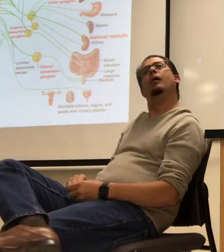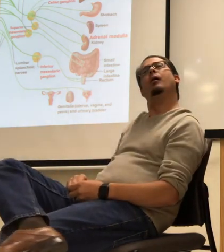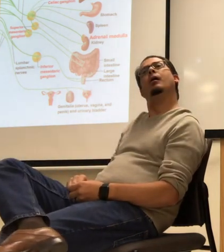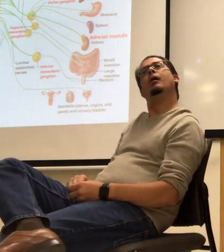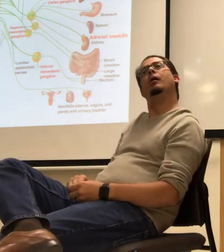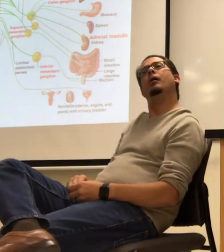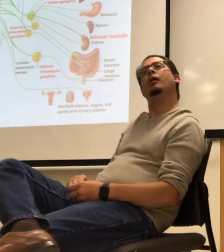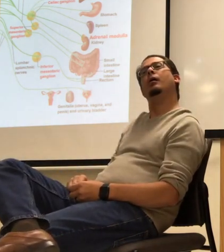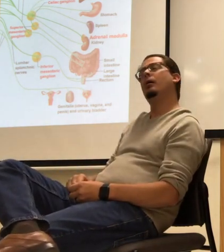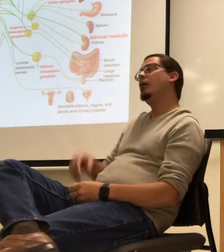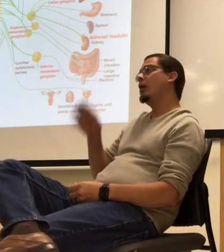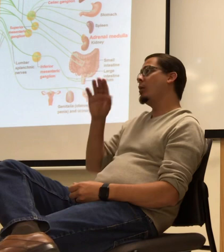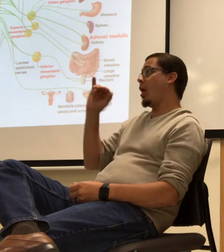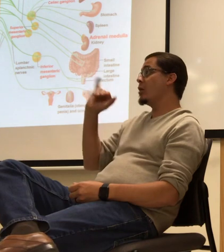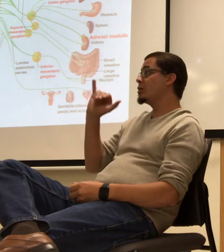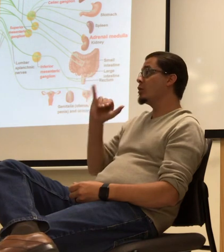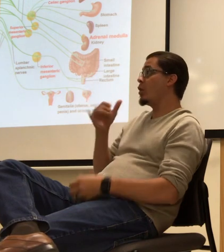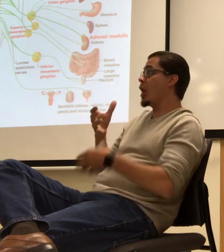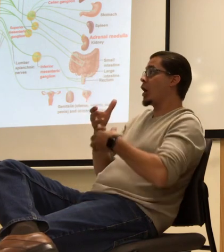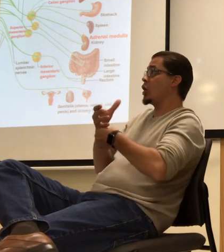contract sphincters, right?